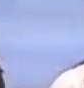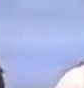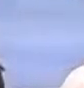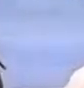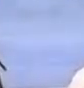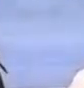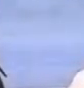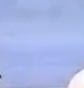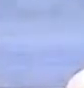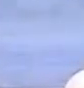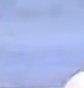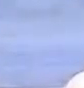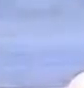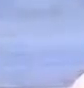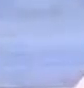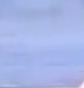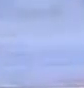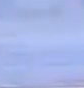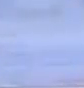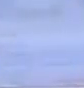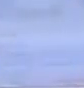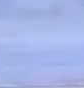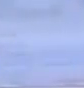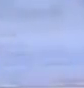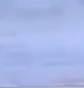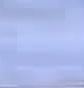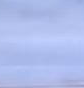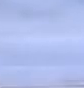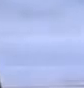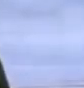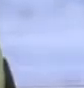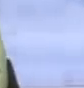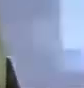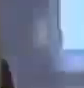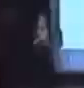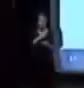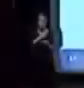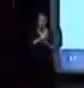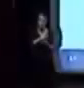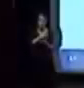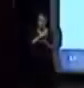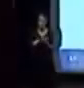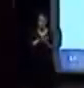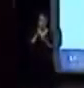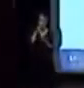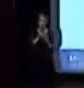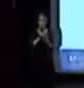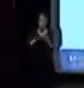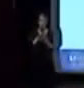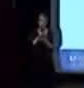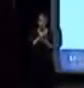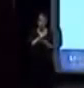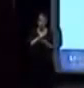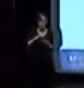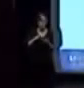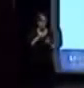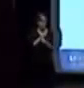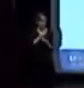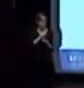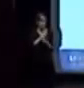my left. These are the class members of the graduate program for college student personnel. We can give them applause. They've been working hard